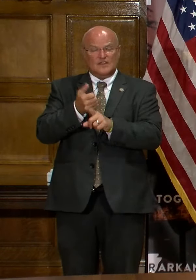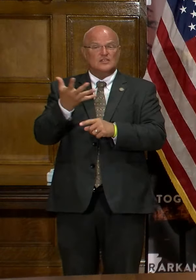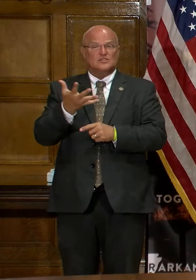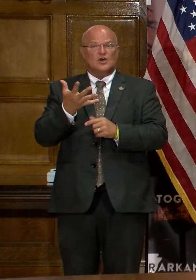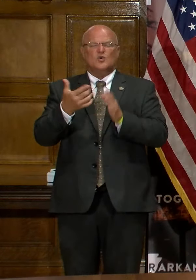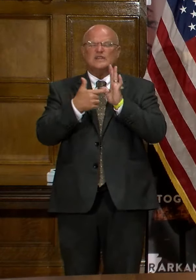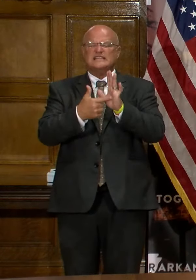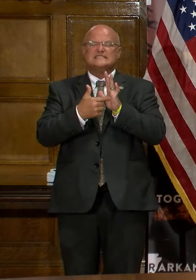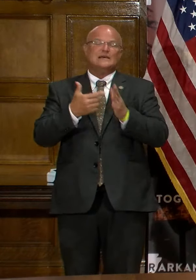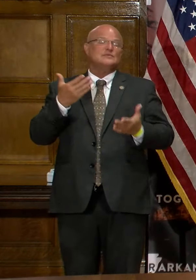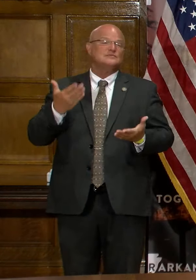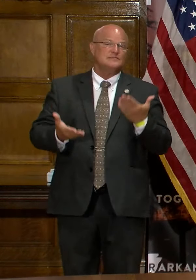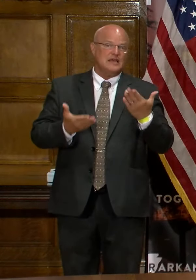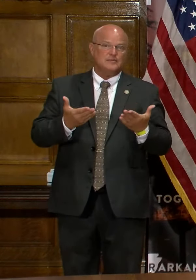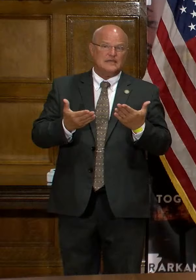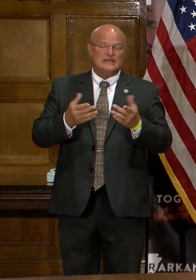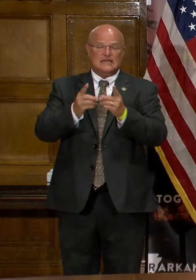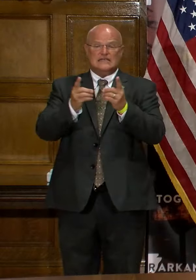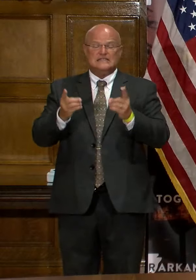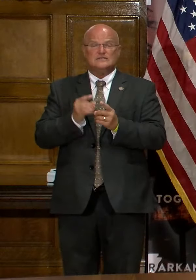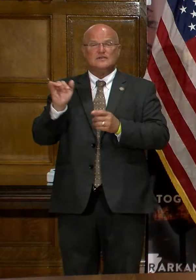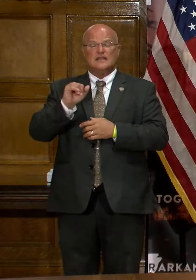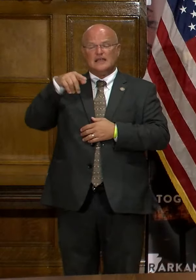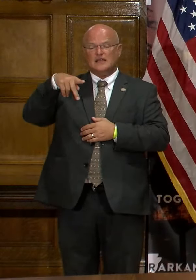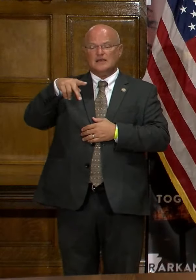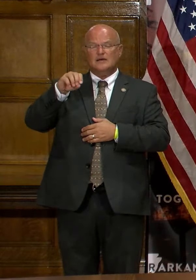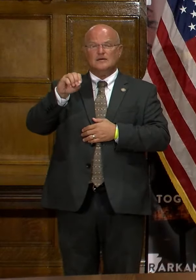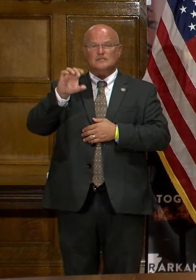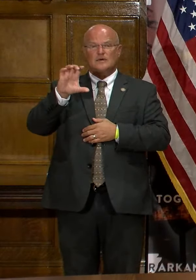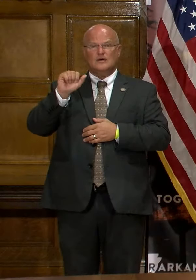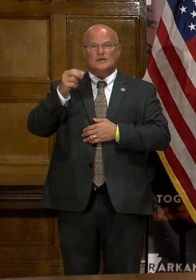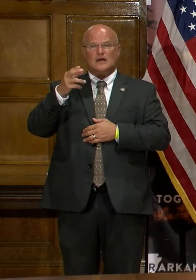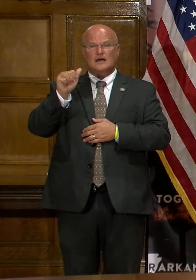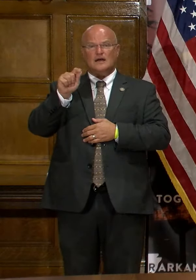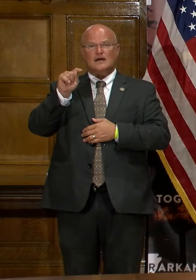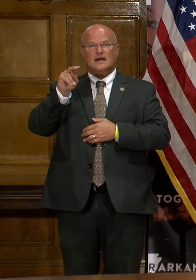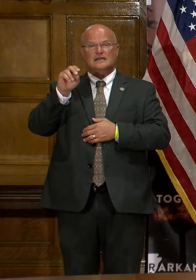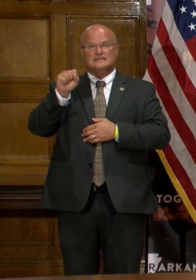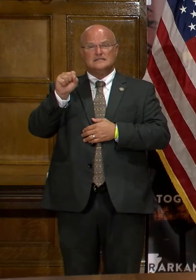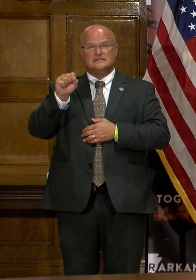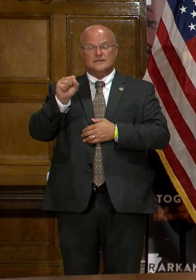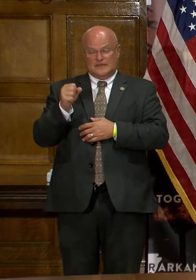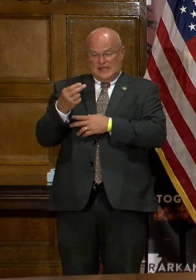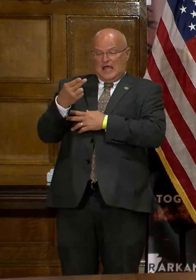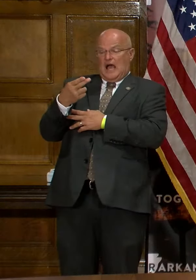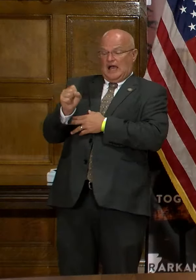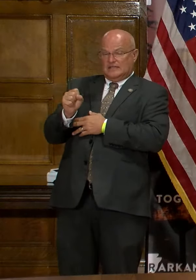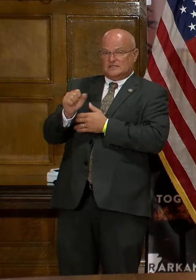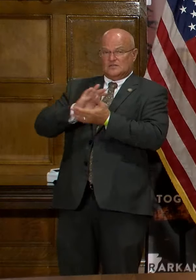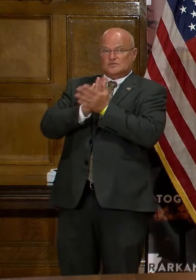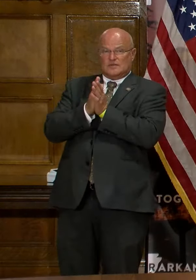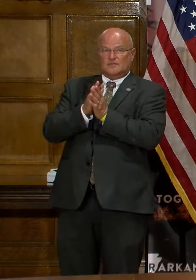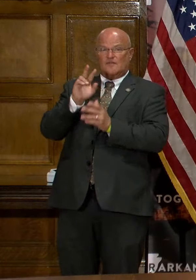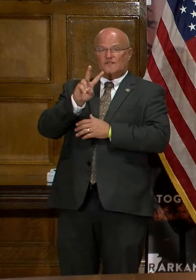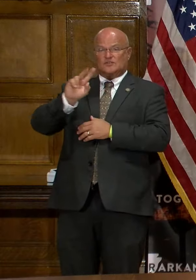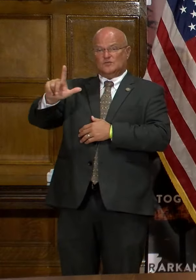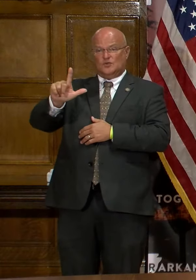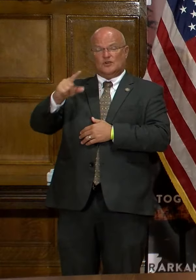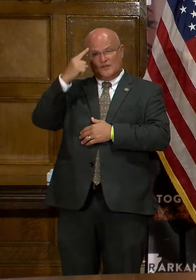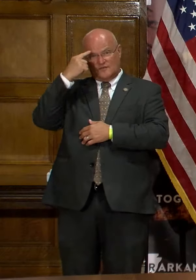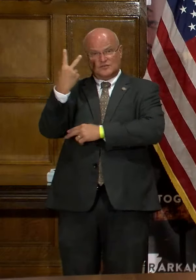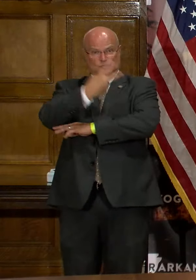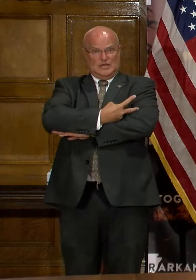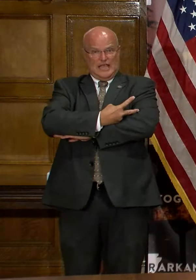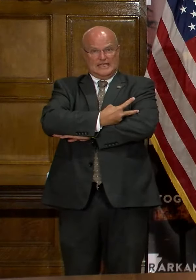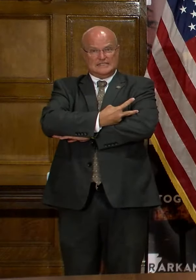one example might be in a district like Pocahontas that has shifted their high school to virtual for 2 days.